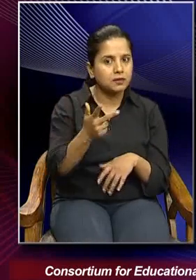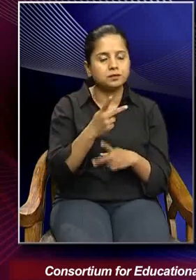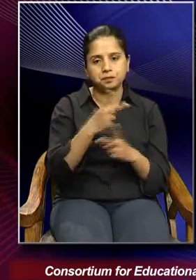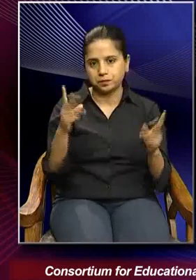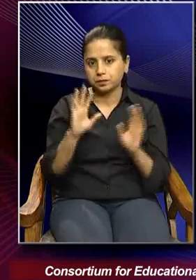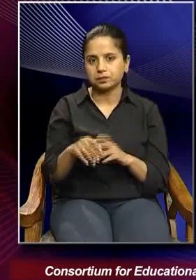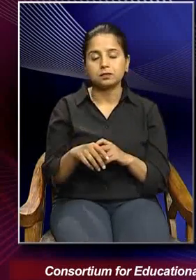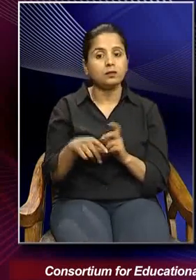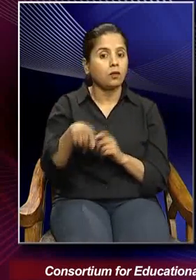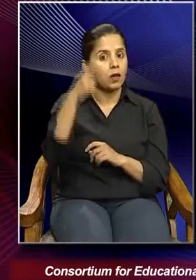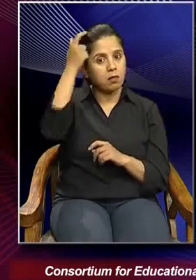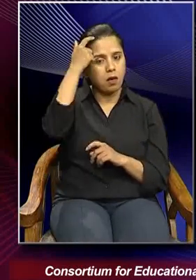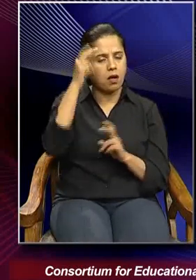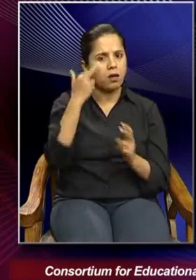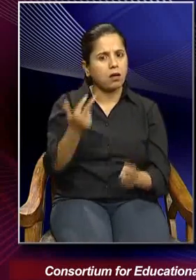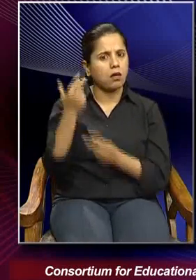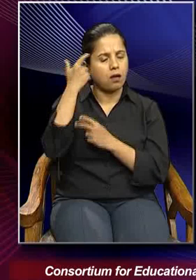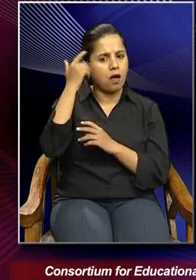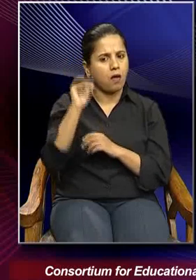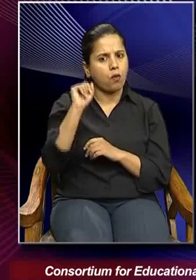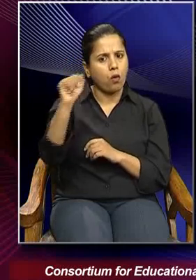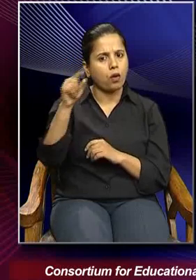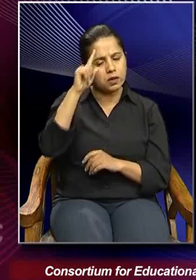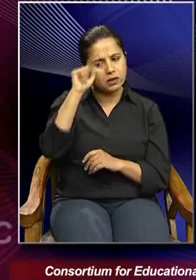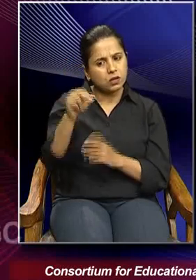on these perceptions and determines their nature.